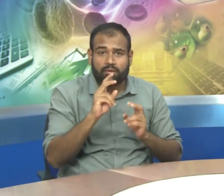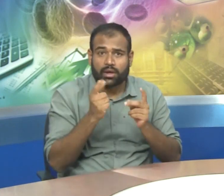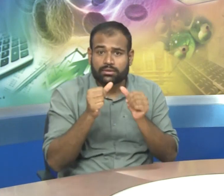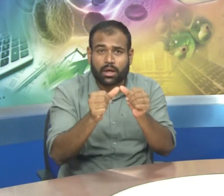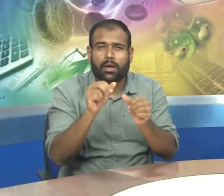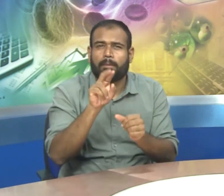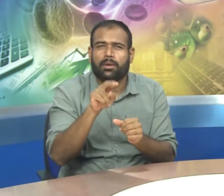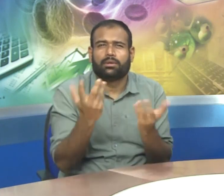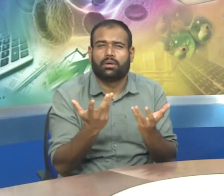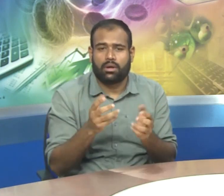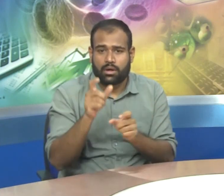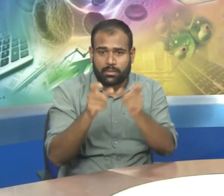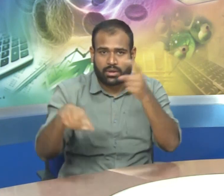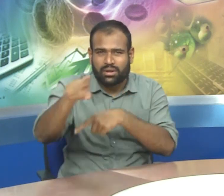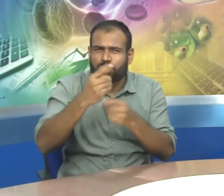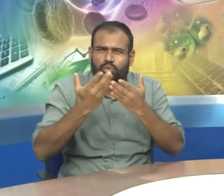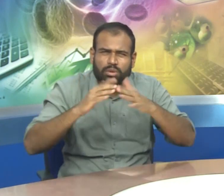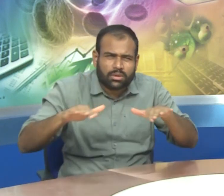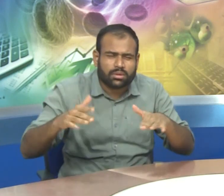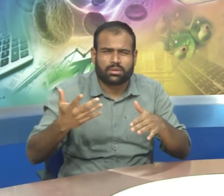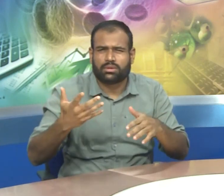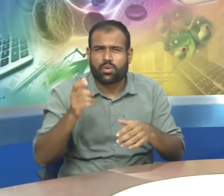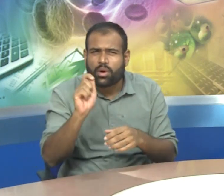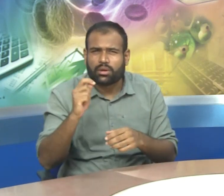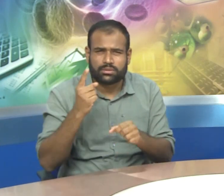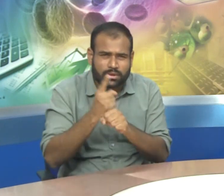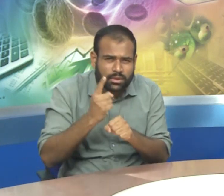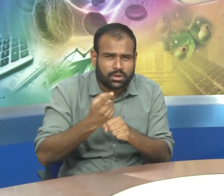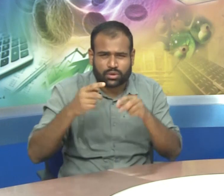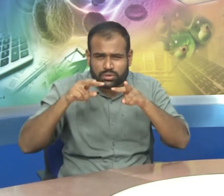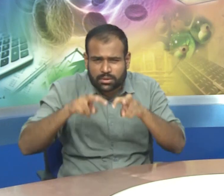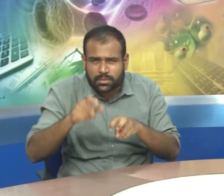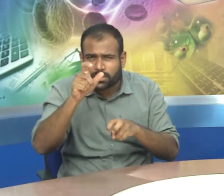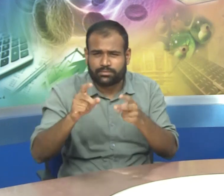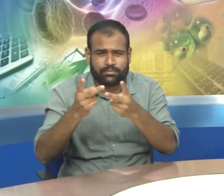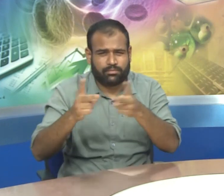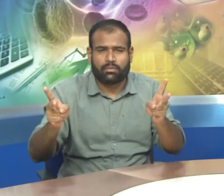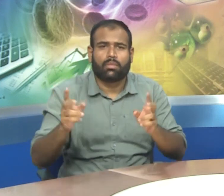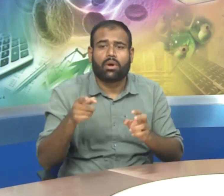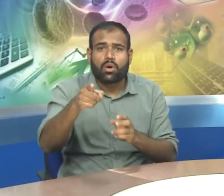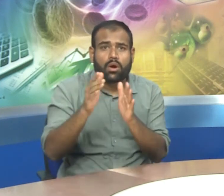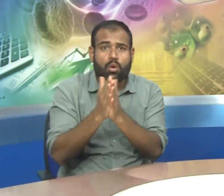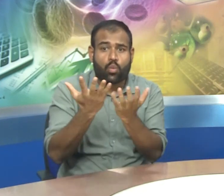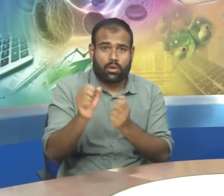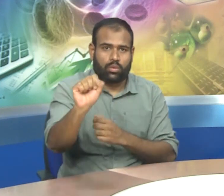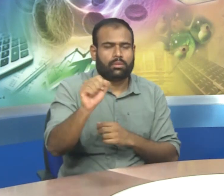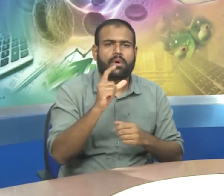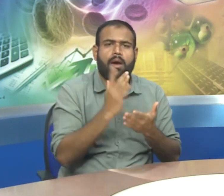also known as passive information services, which is provided in response to